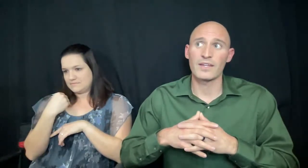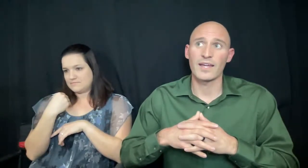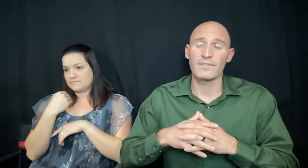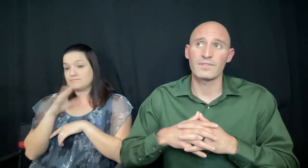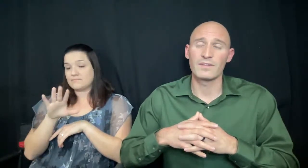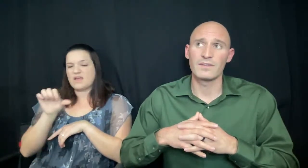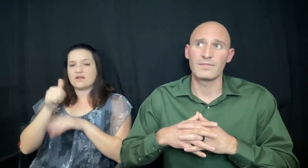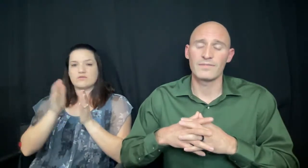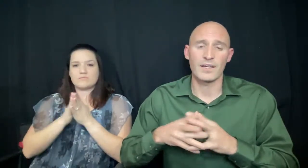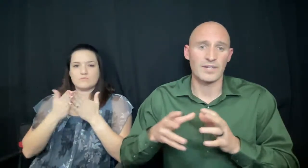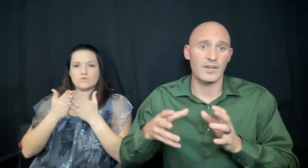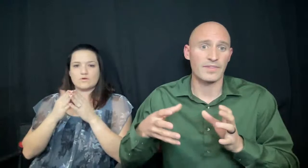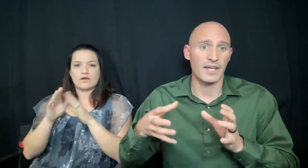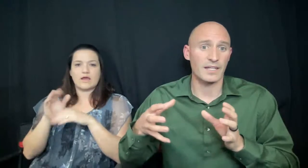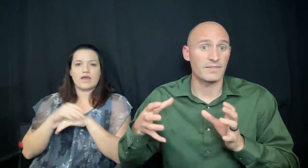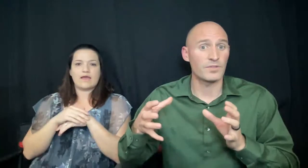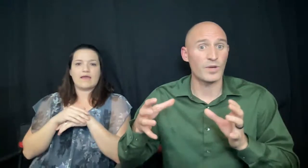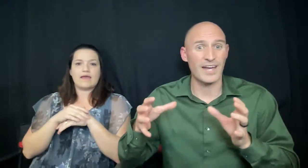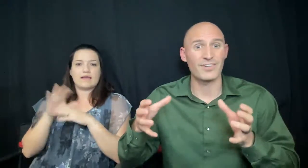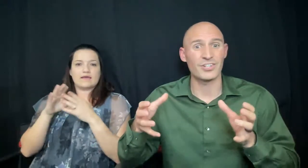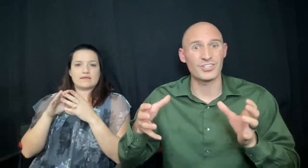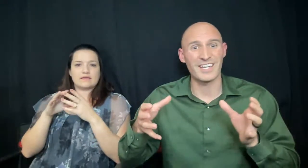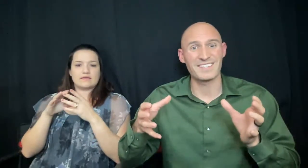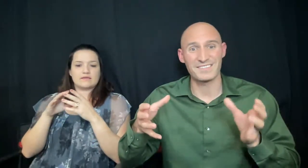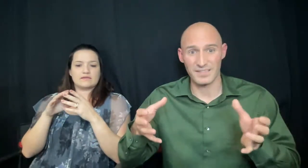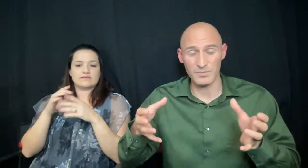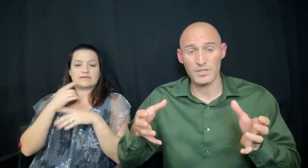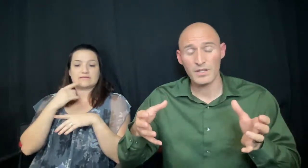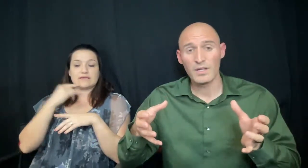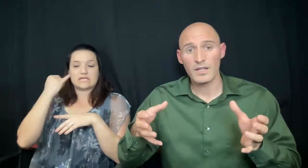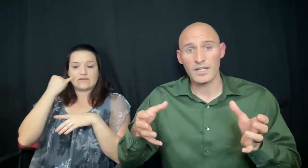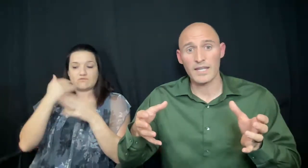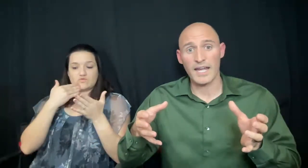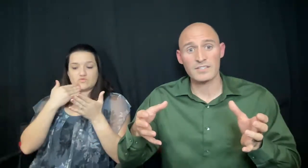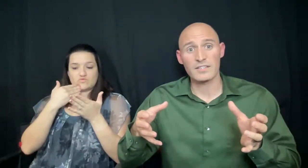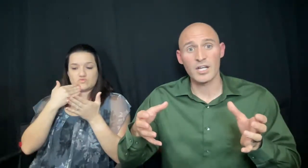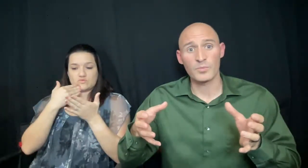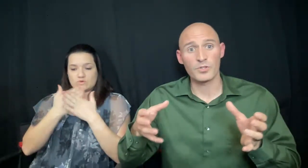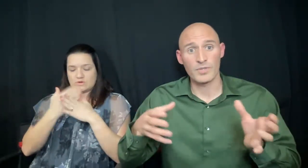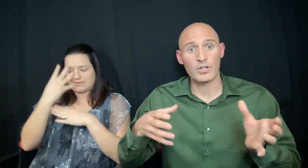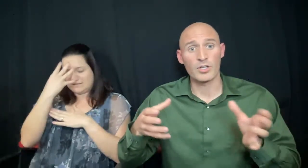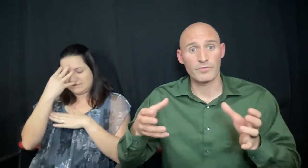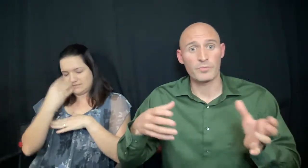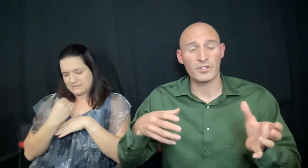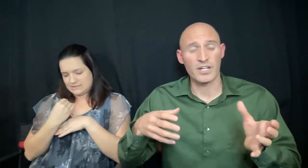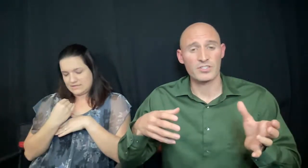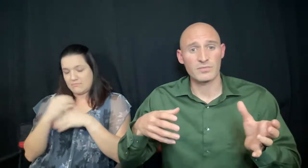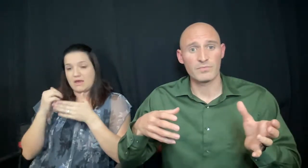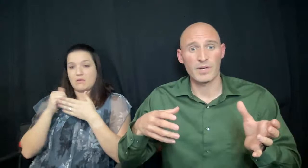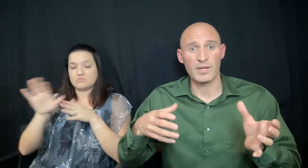have found out that if you have a good night's sleep, it can actually help your recall and reproduction by